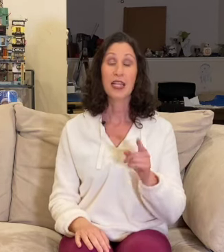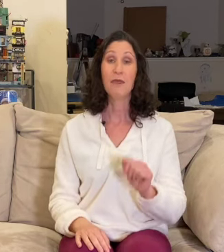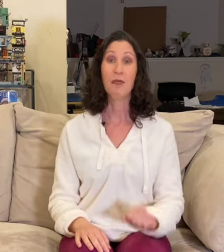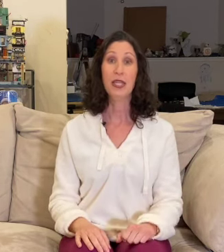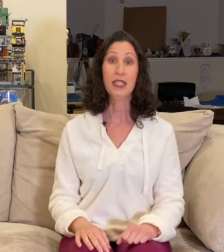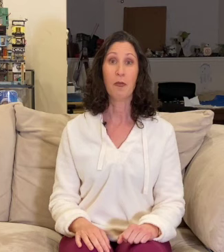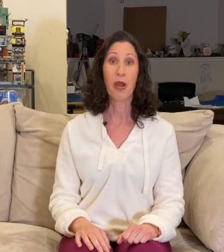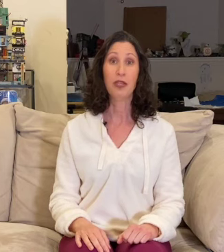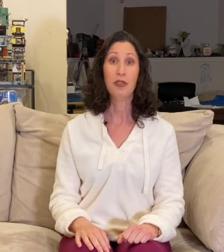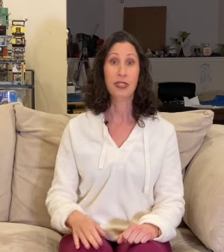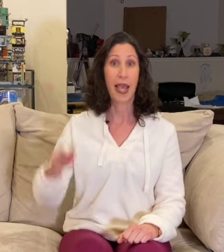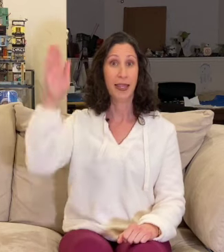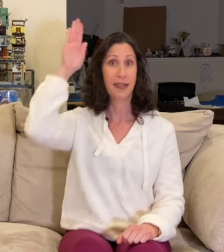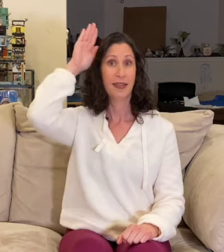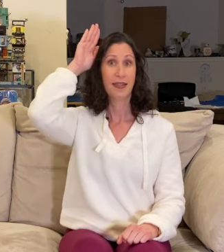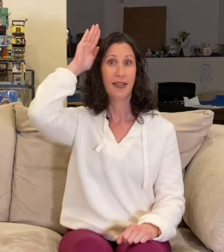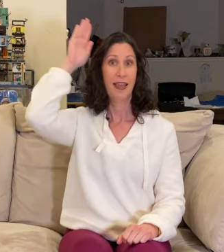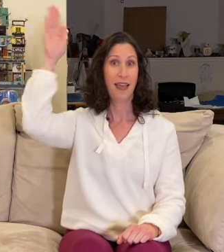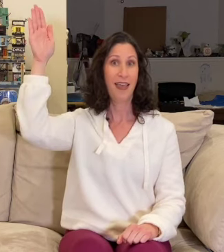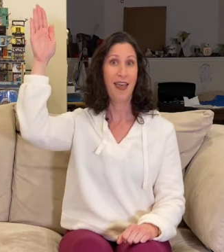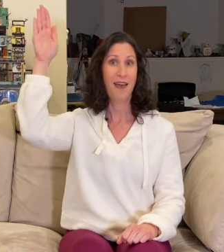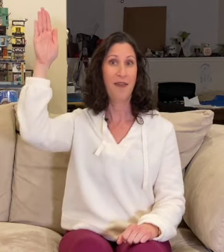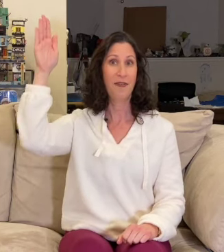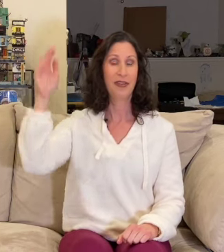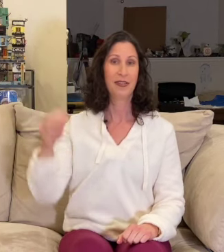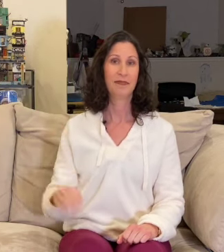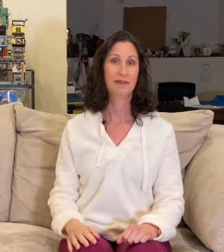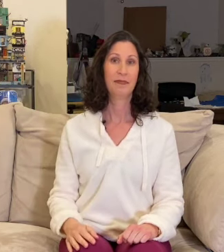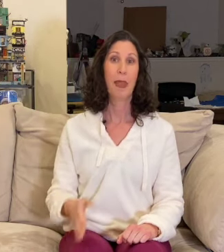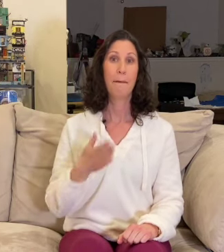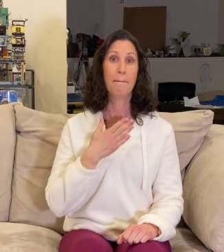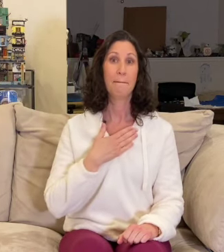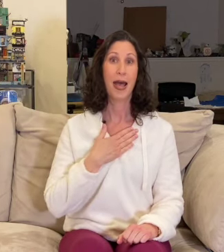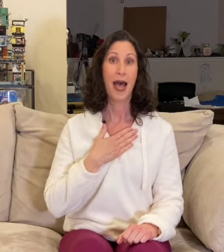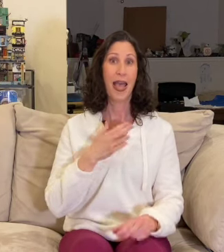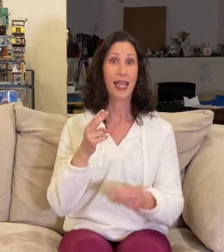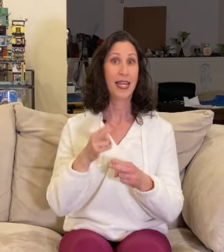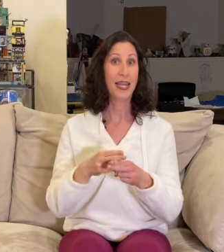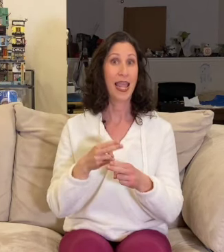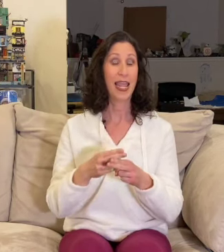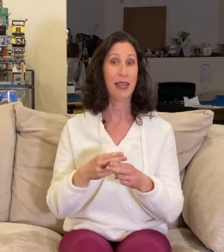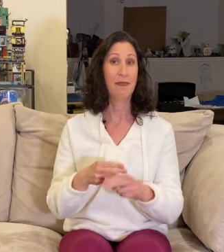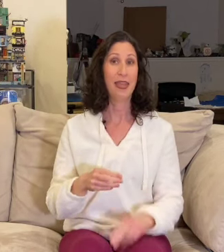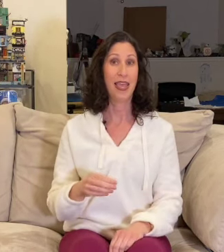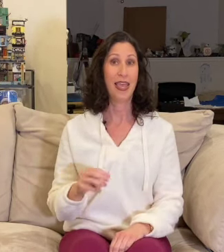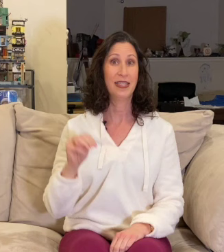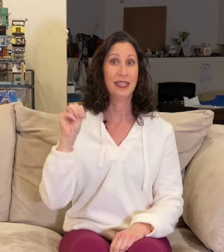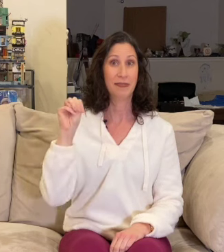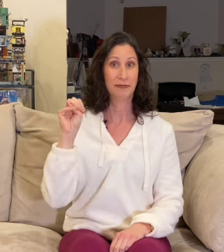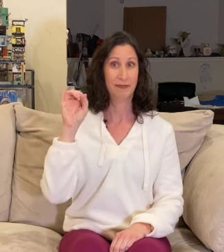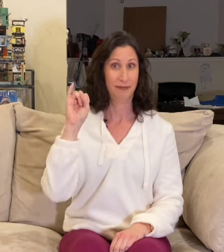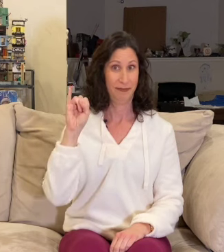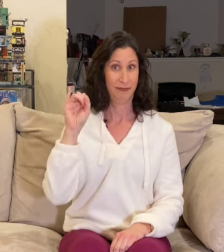you meet someone, you say, hello, my name is,